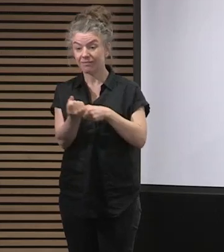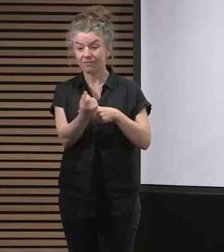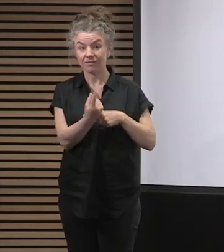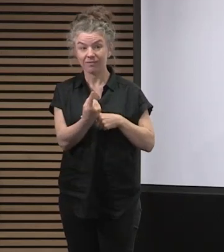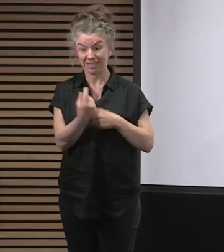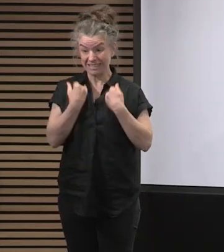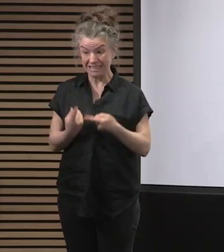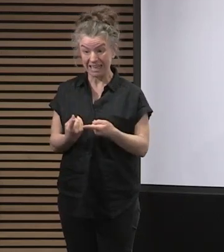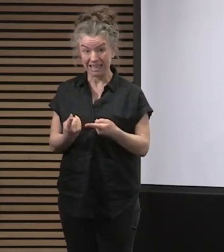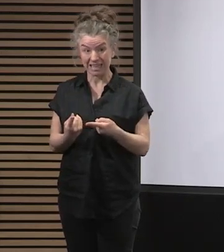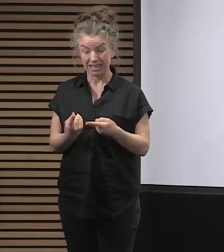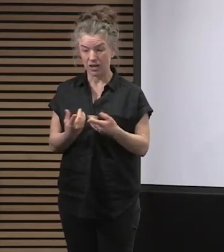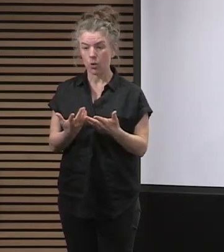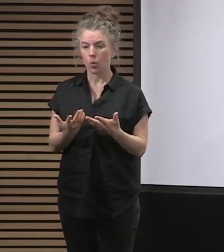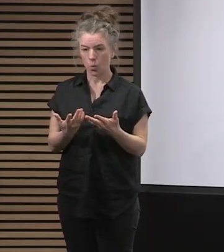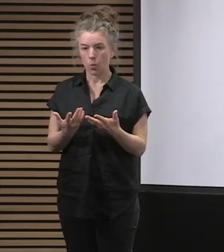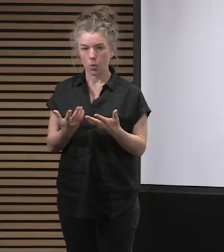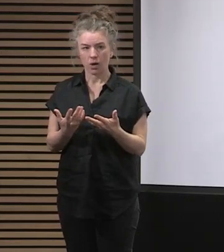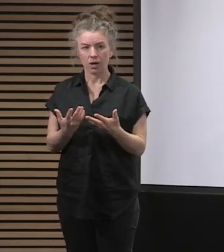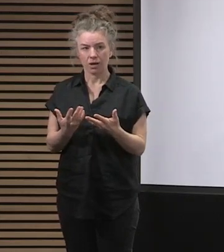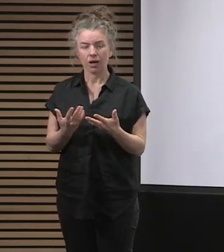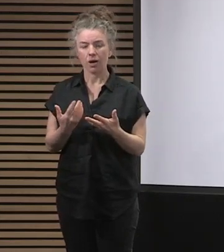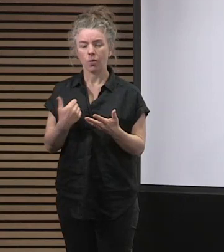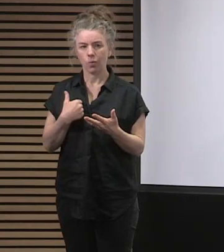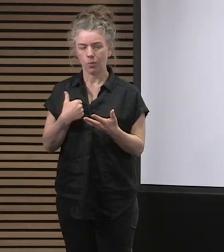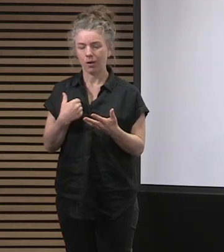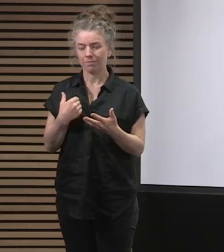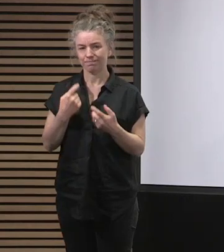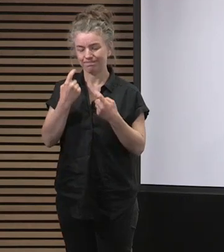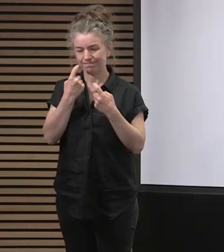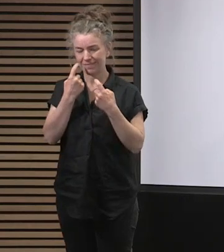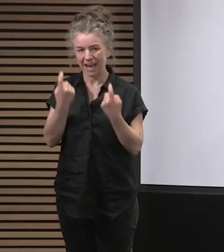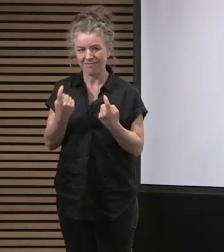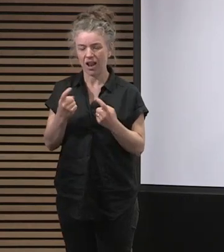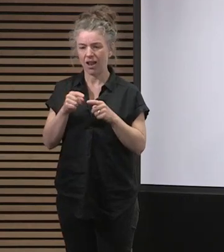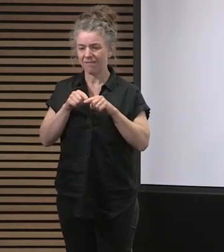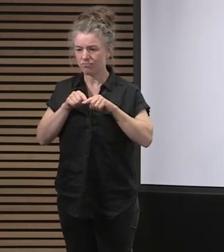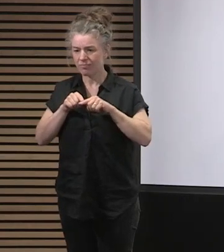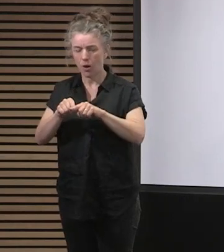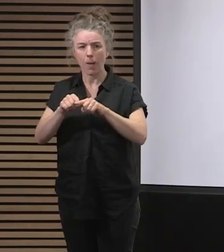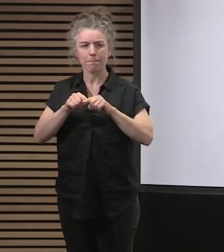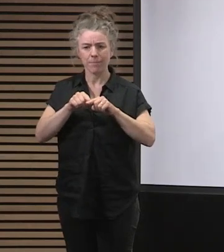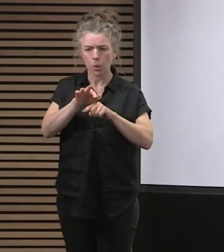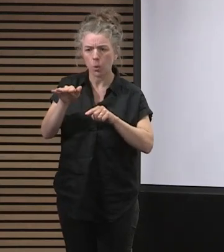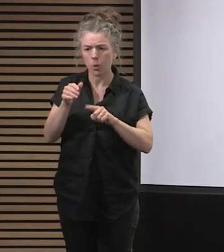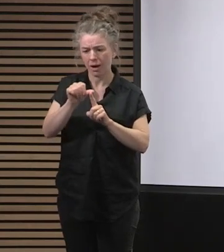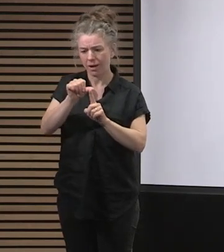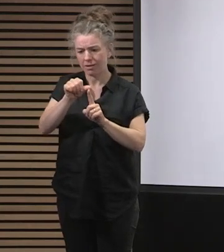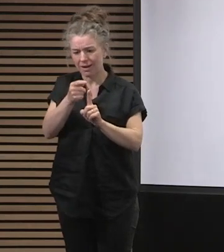amongst communities where there were high proportions of Māori and Pacific, that we were being very, very active with our contact tracing and follow-up.